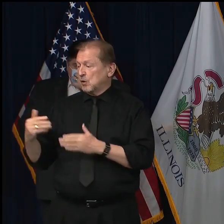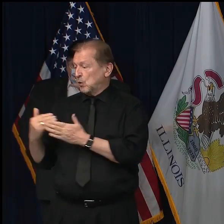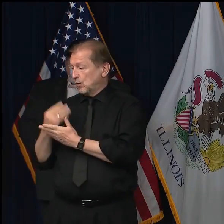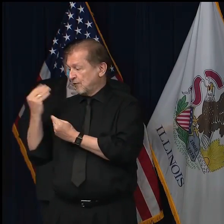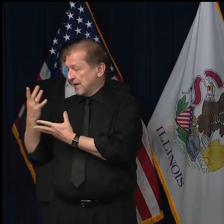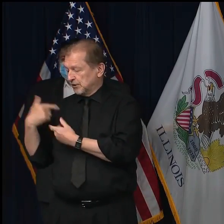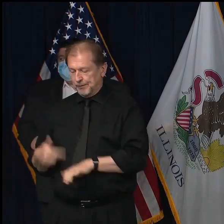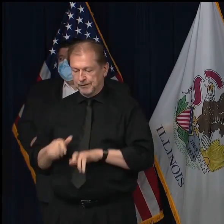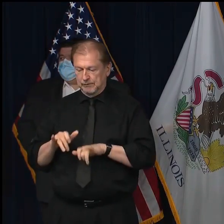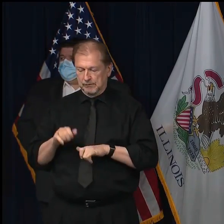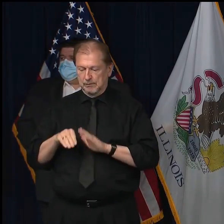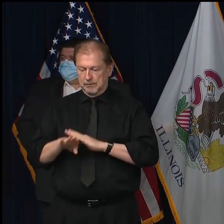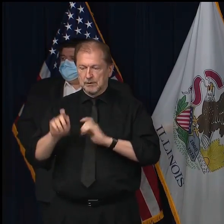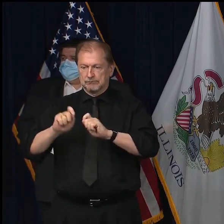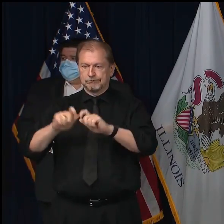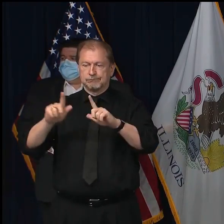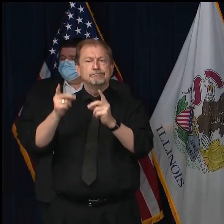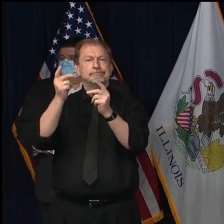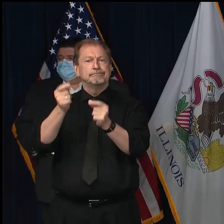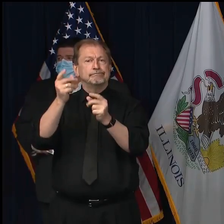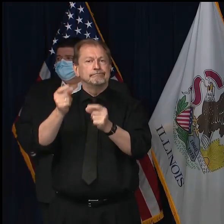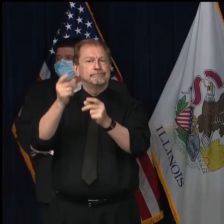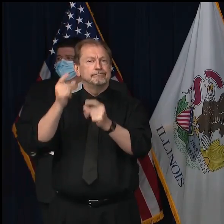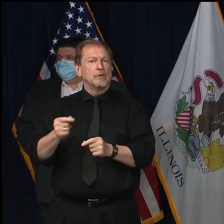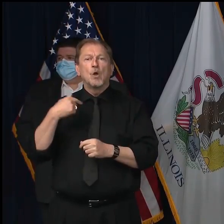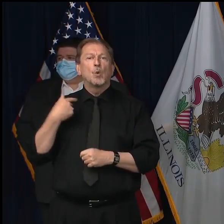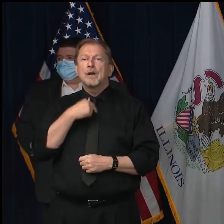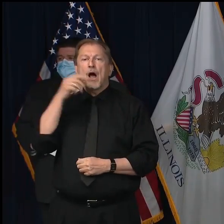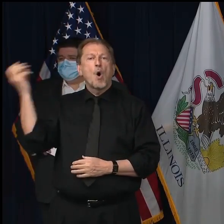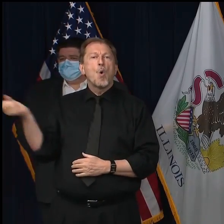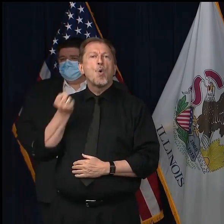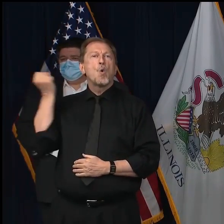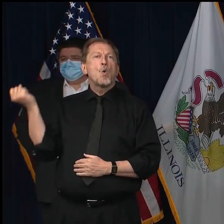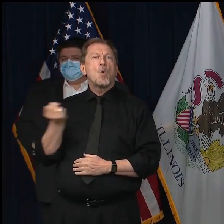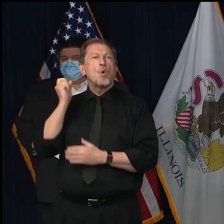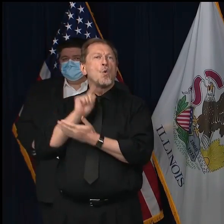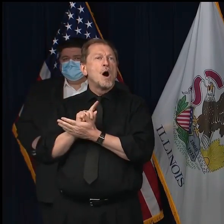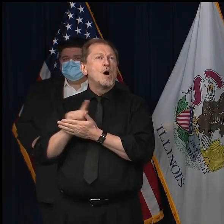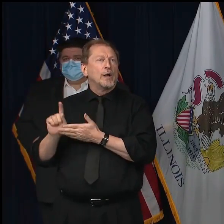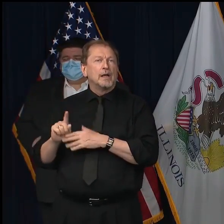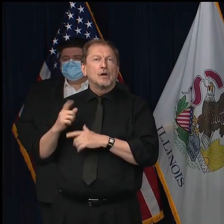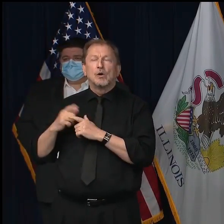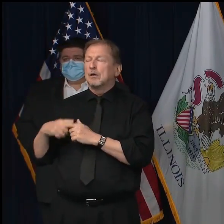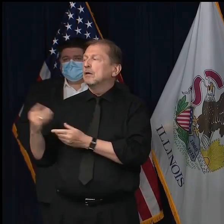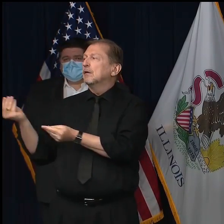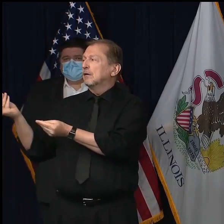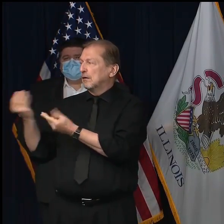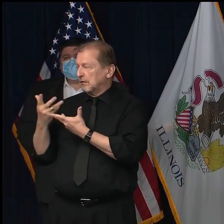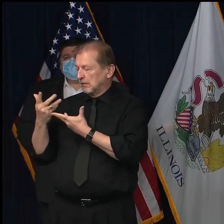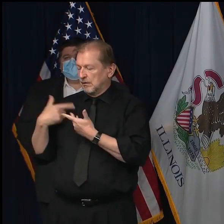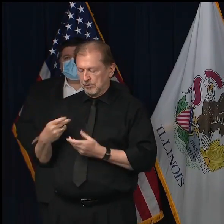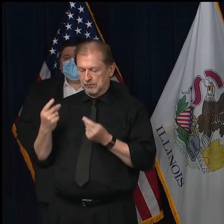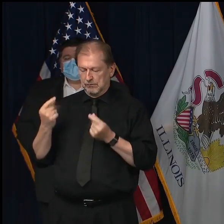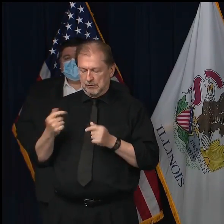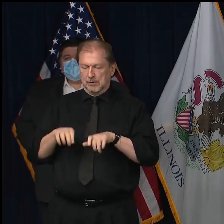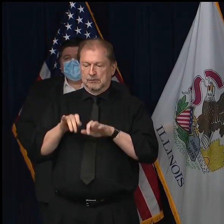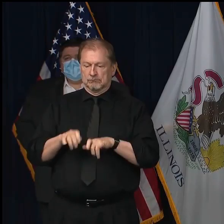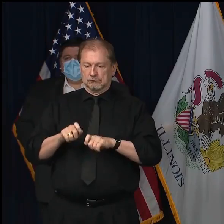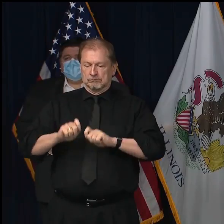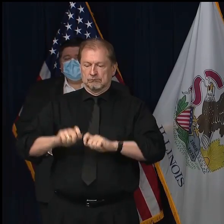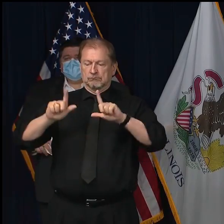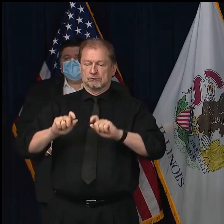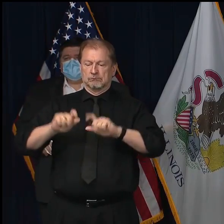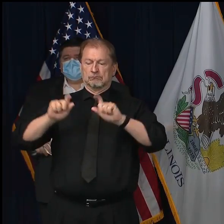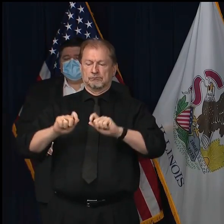means is that as soon as the data is reported to us, again, we are not going out to collect the data is reported to the Illinois Department of